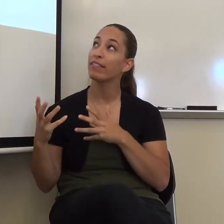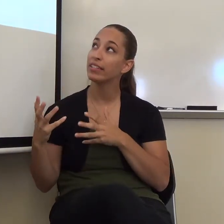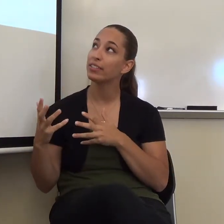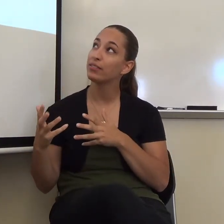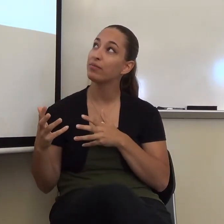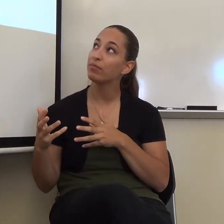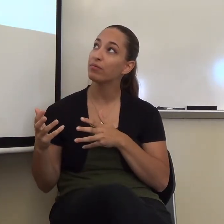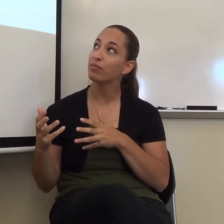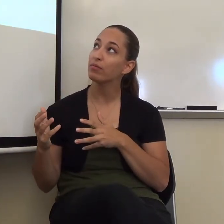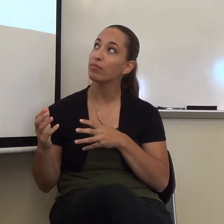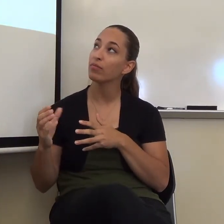crime is up.